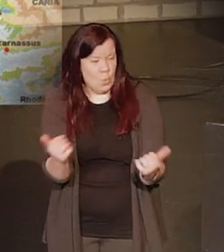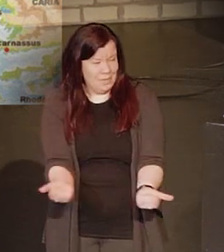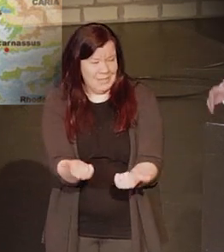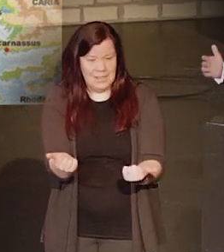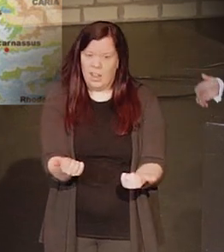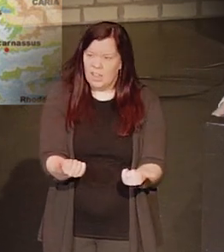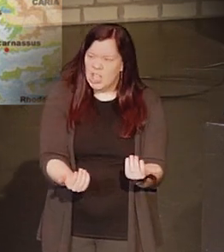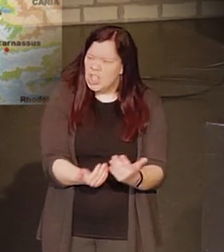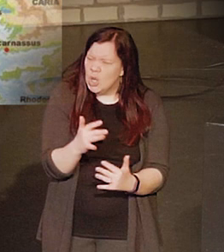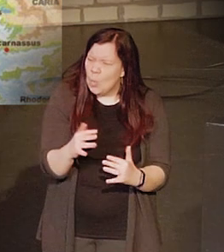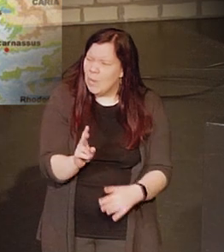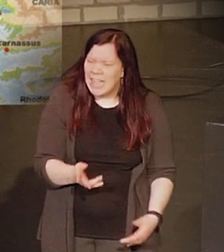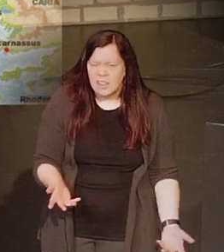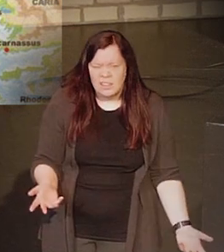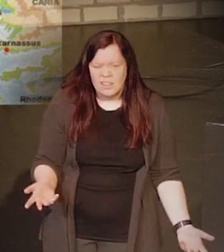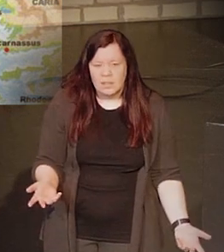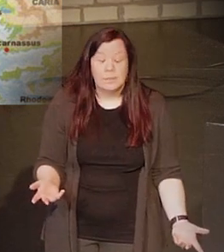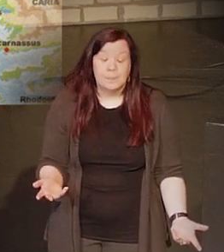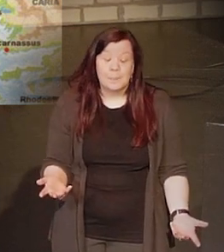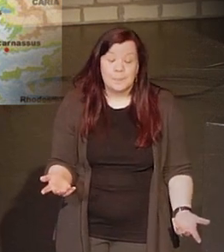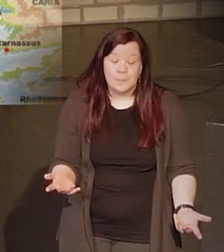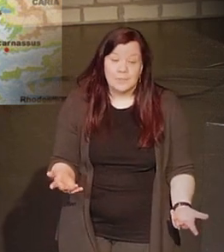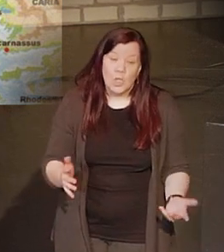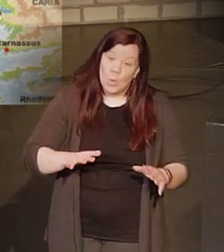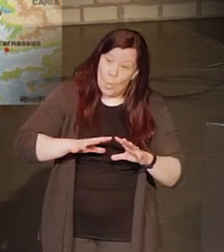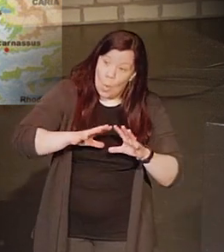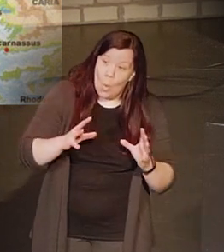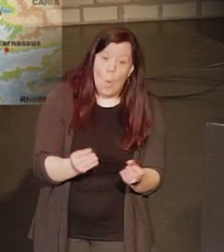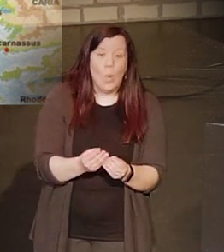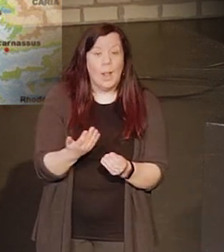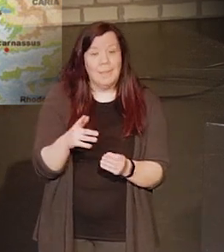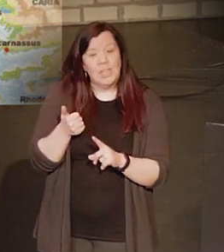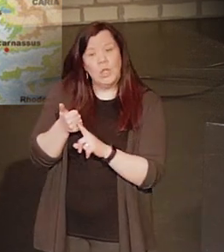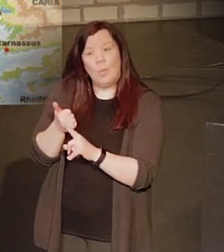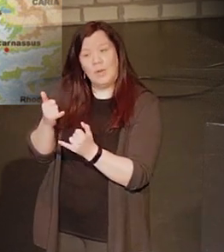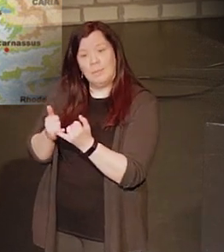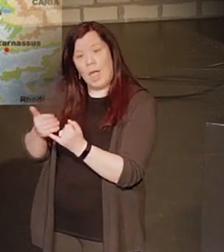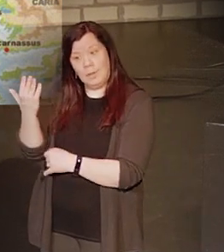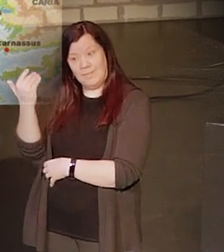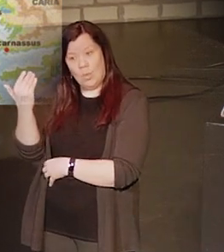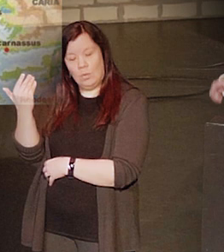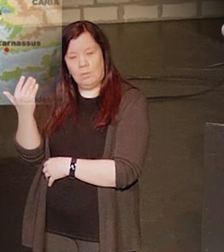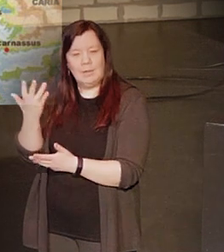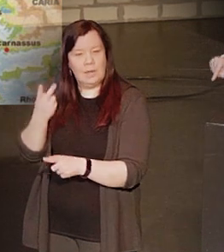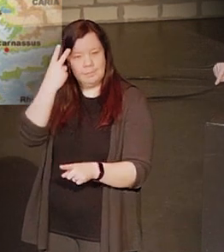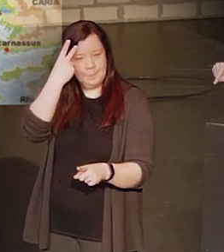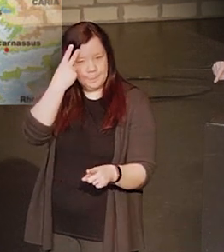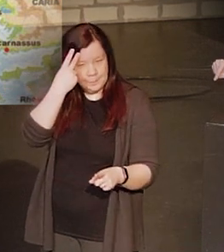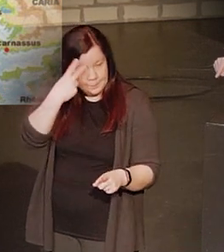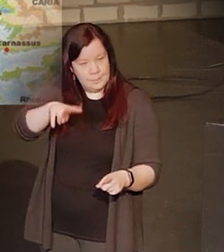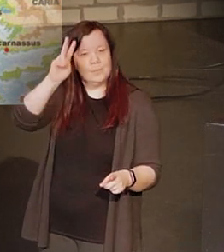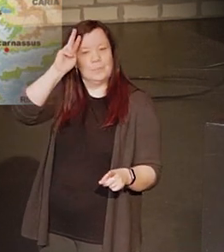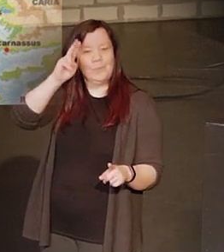decade before, and now we're back at war again, in which all the people who had been on the side of Sparta are now actually fighting with